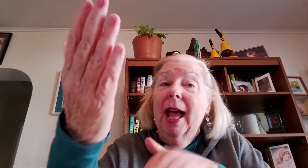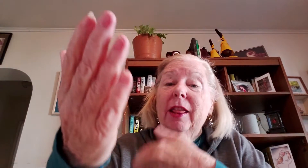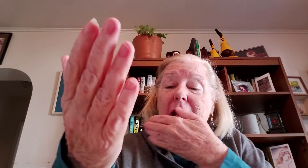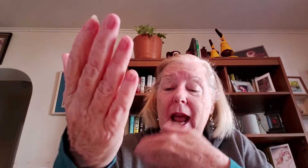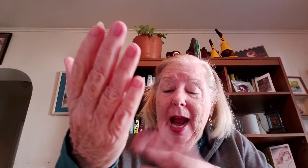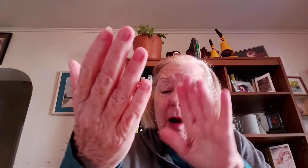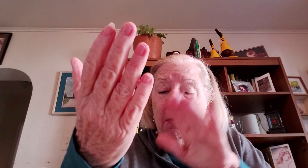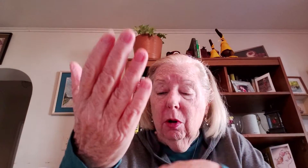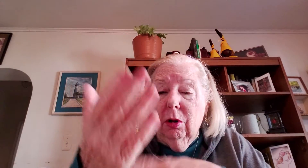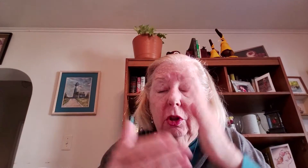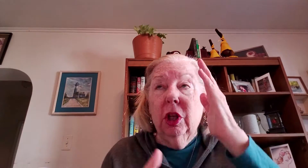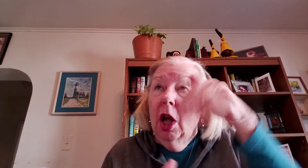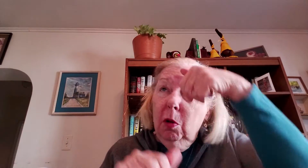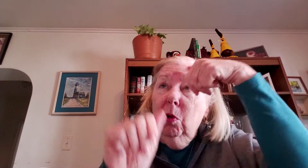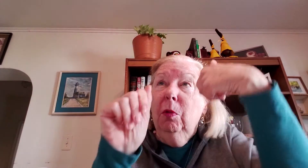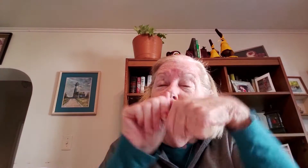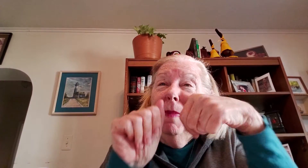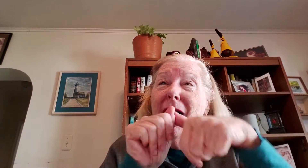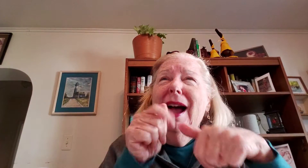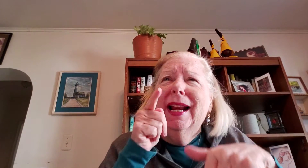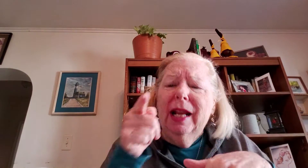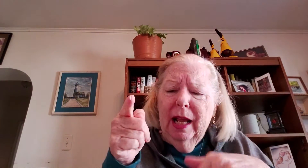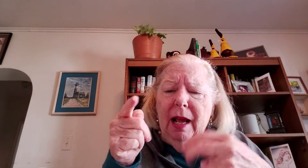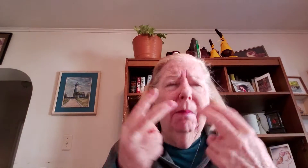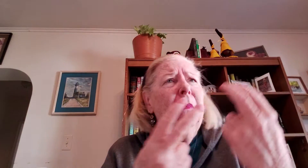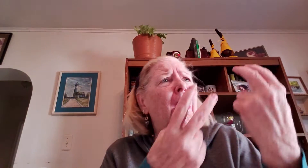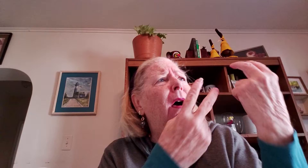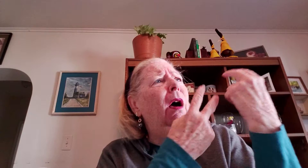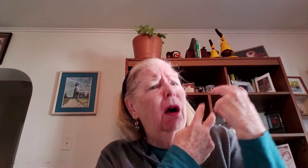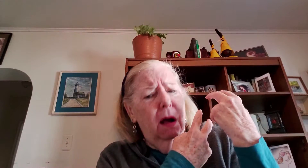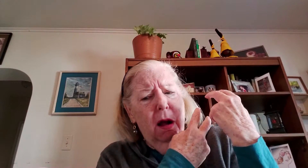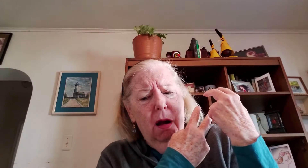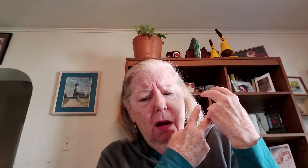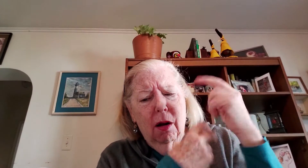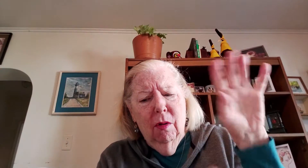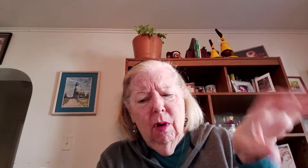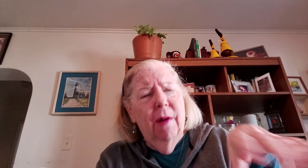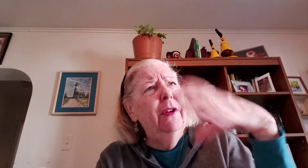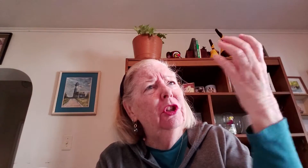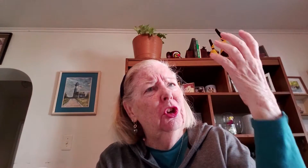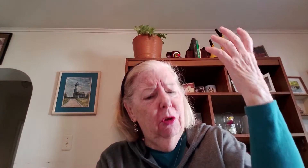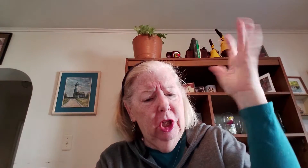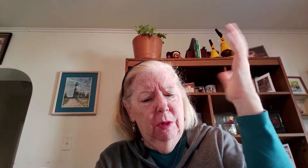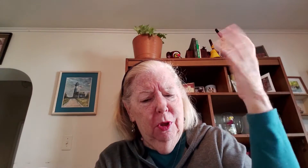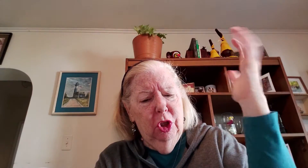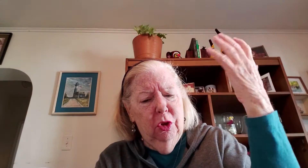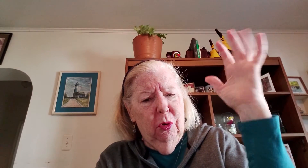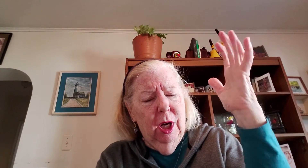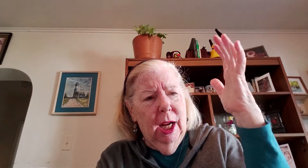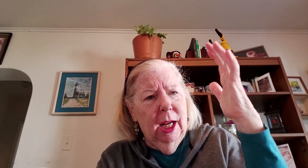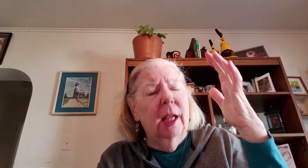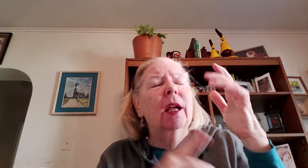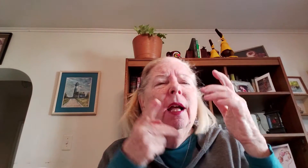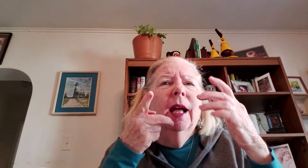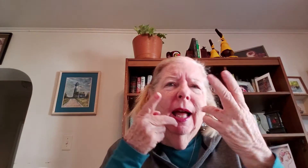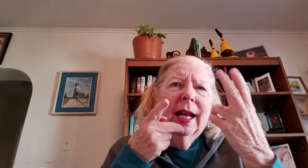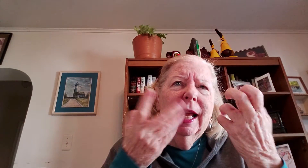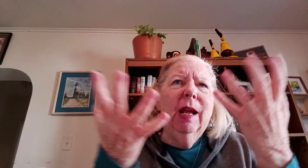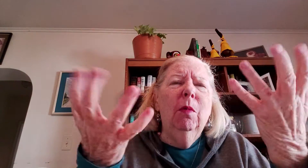And the carols will remind him, of his Christmas tree. And he will